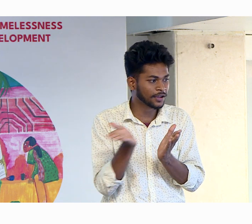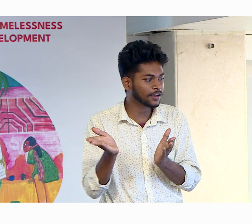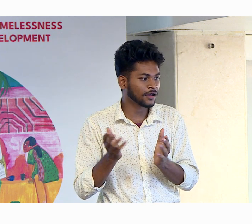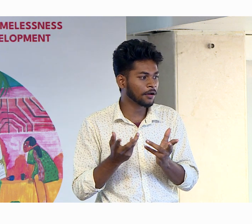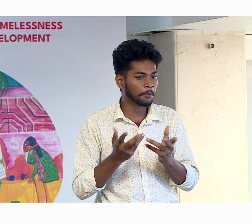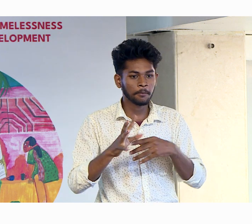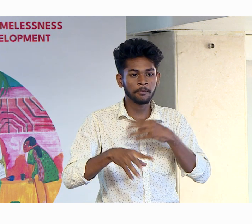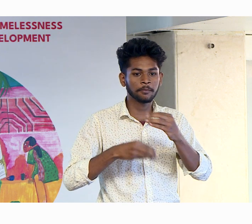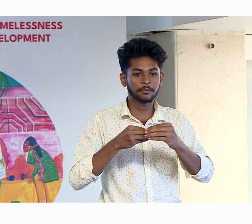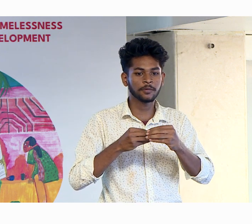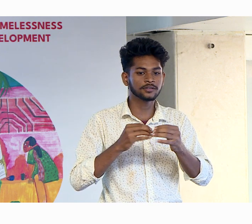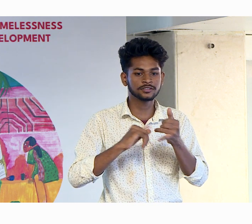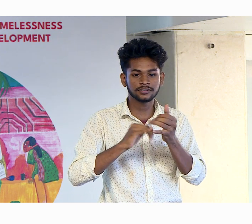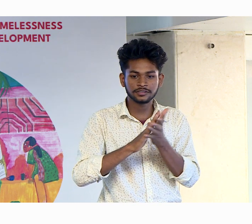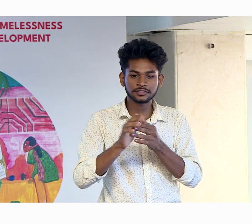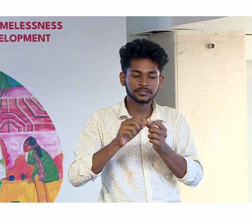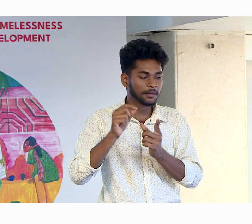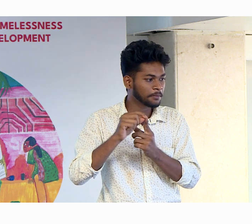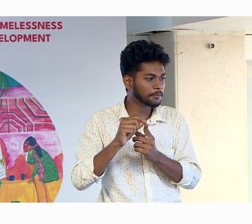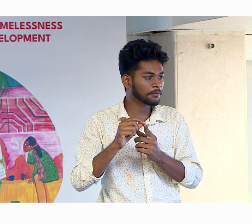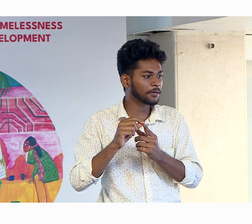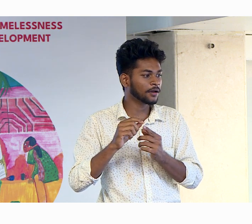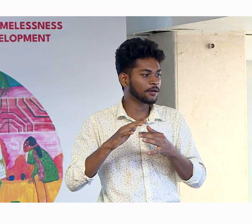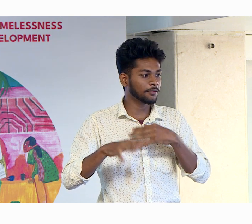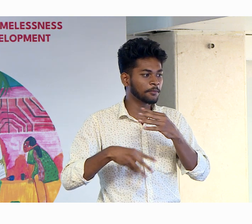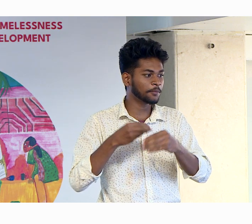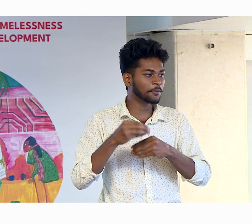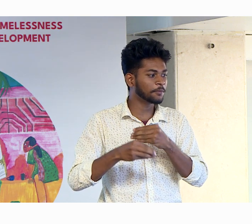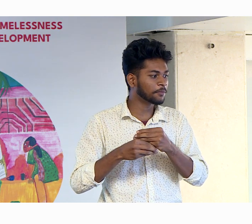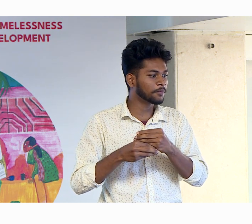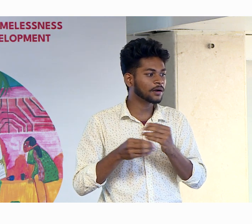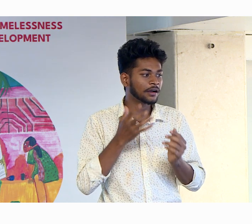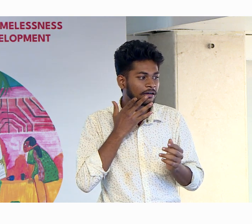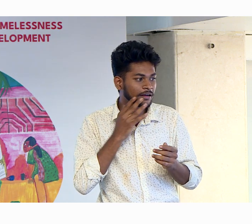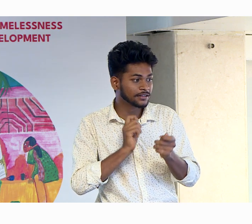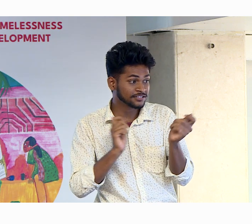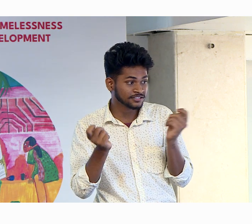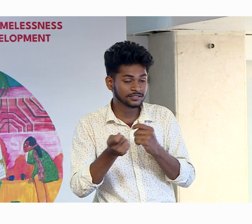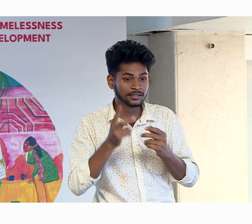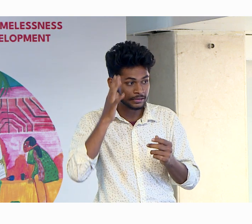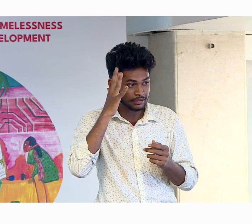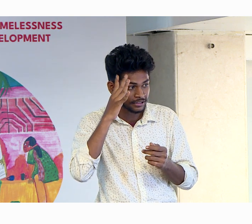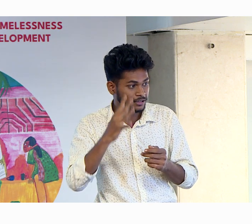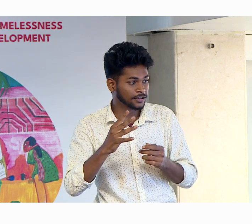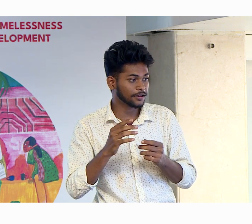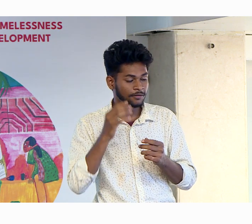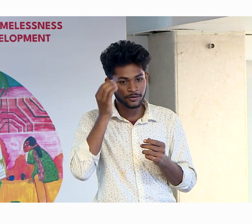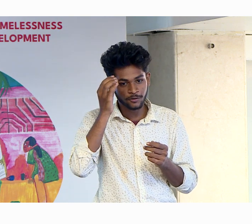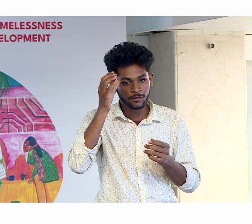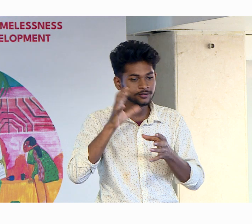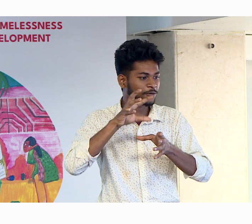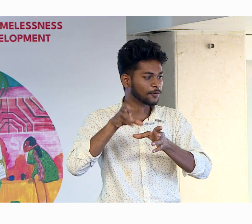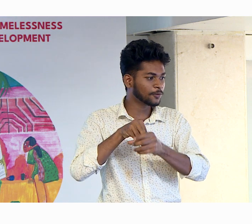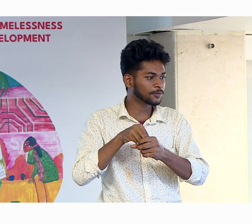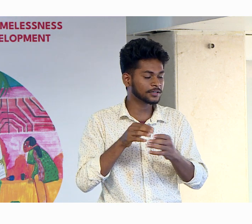Practitioners and service organisations are encouraged to spread not only the research evidence as appropriate, but also the implementation principles they've learned